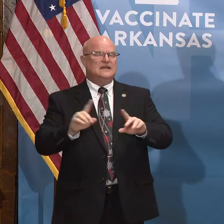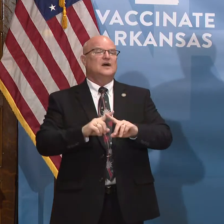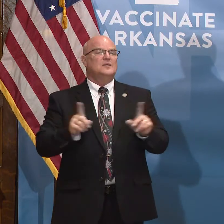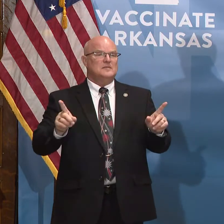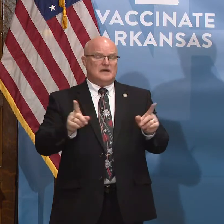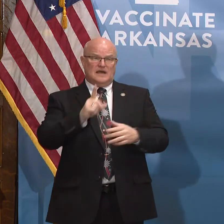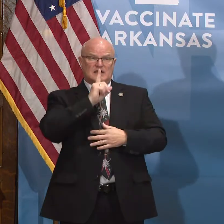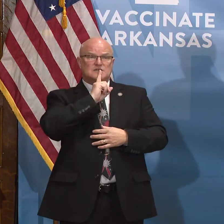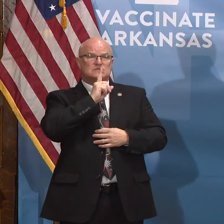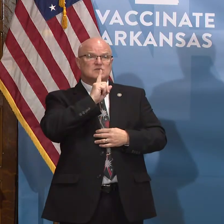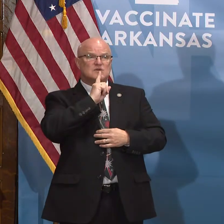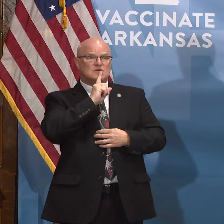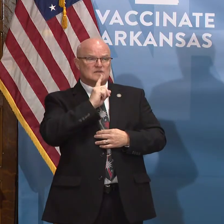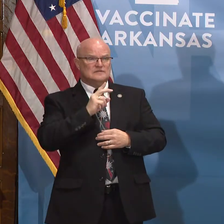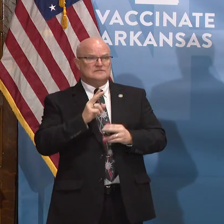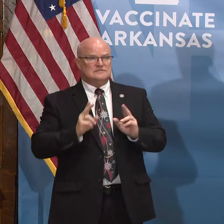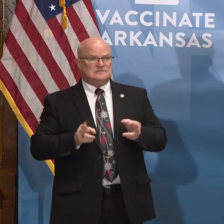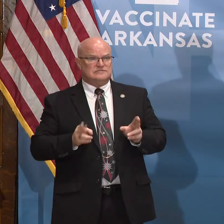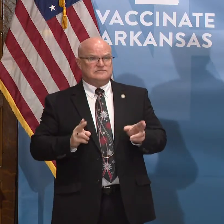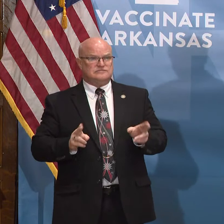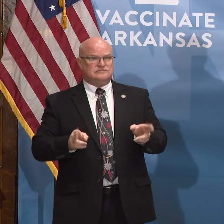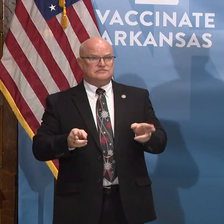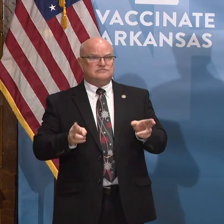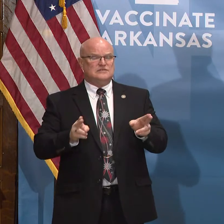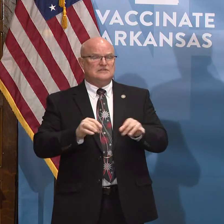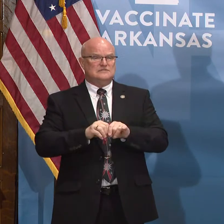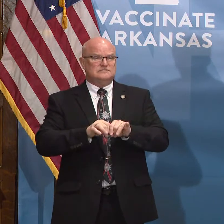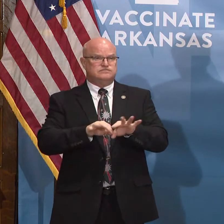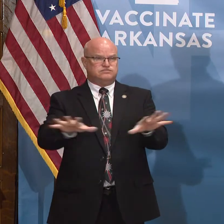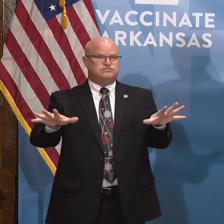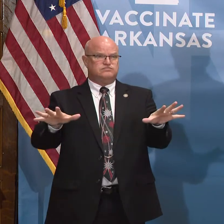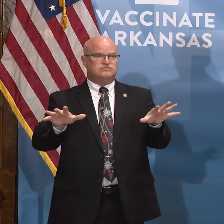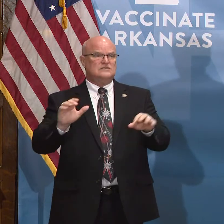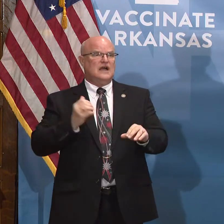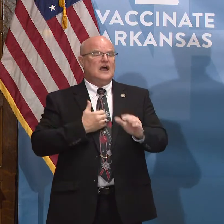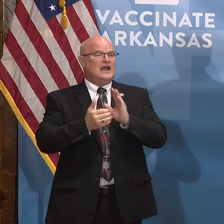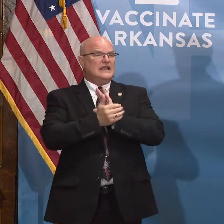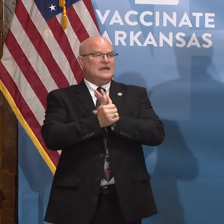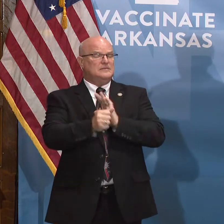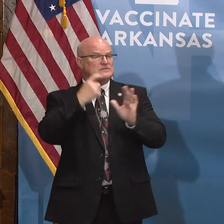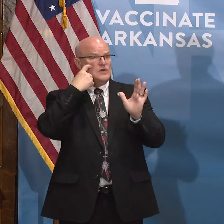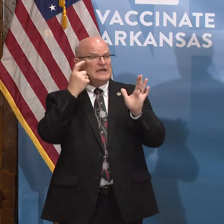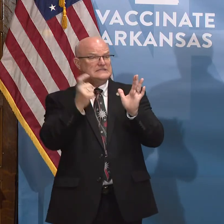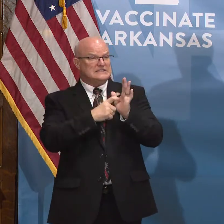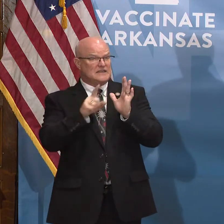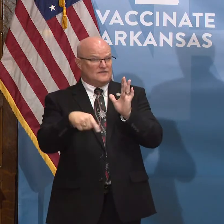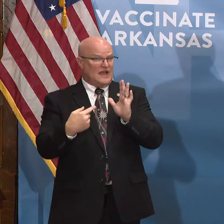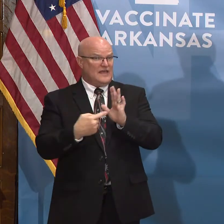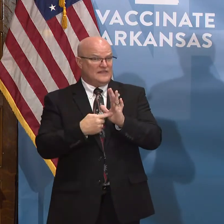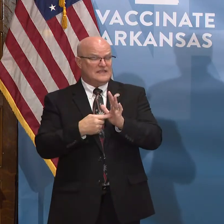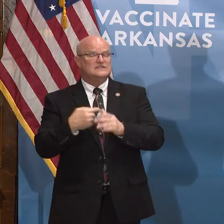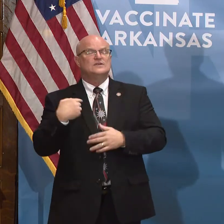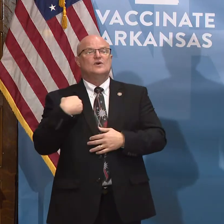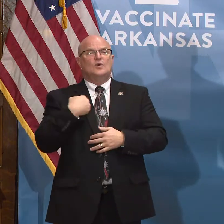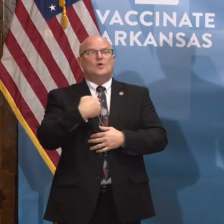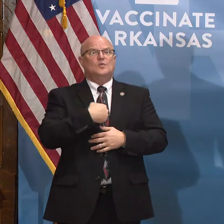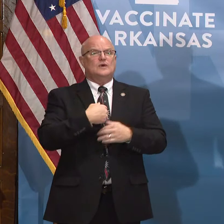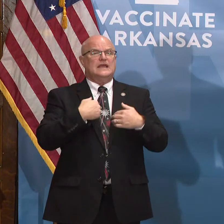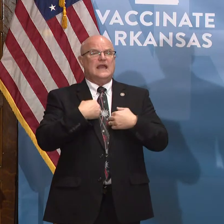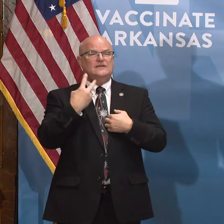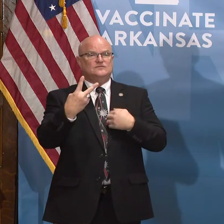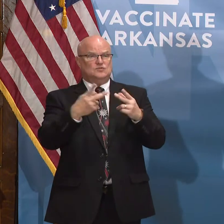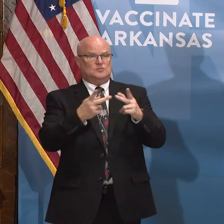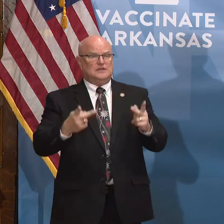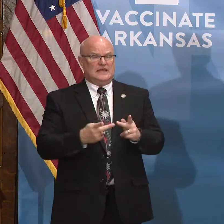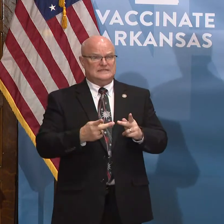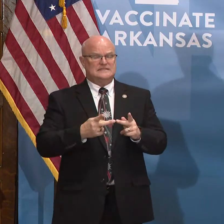it certainly accelerates quickly. And in terms of our capability to identify this, we have two